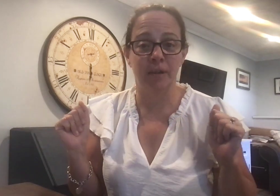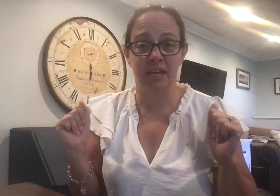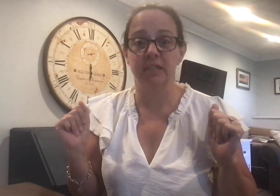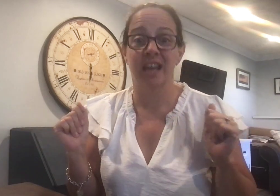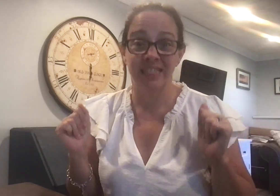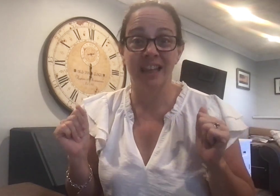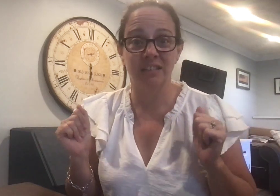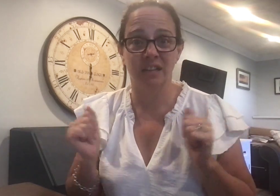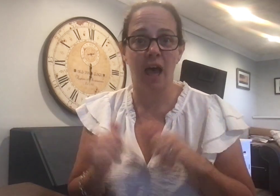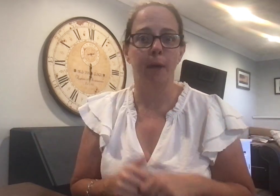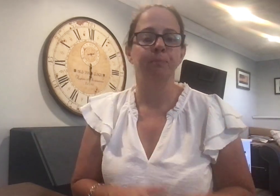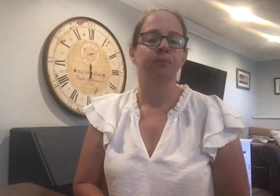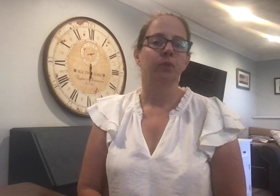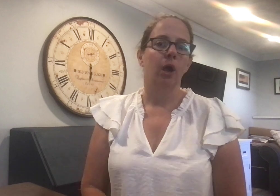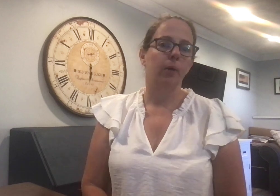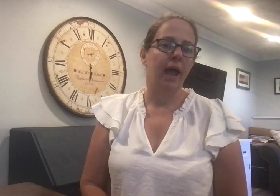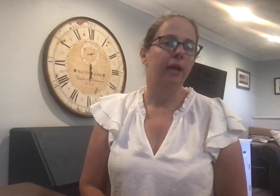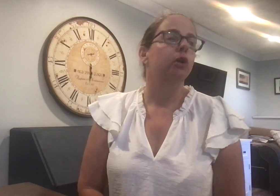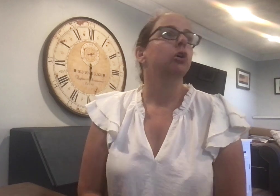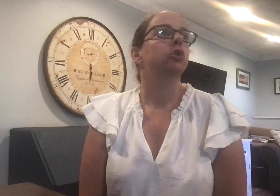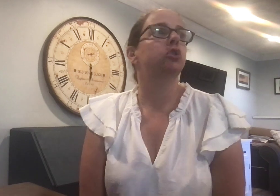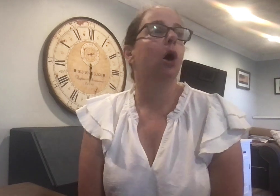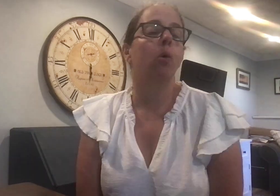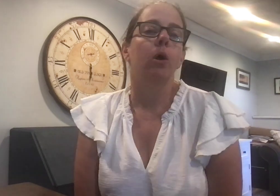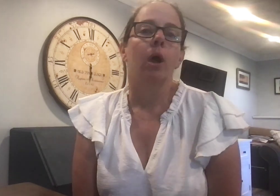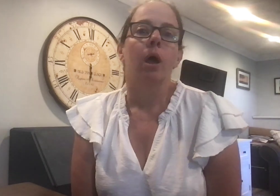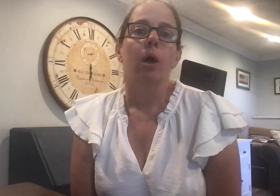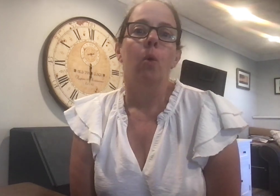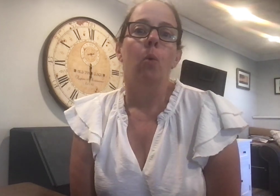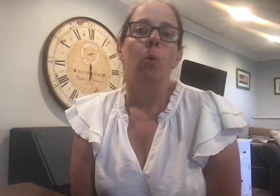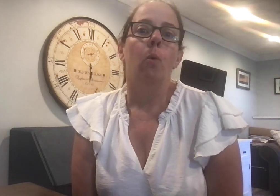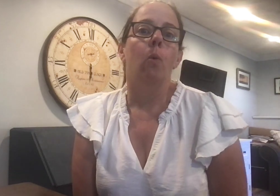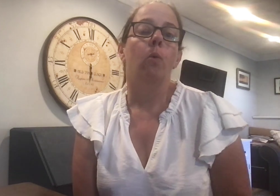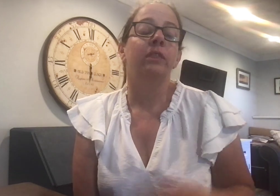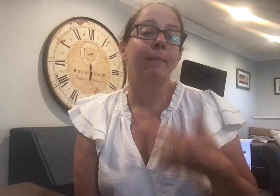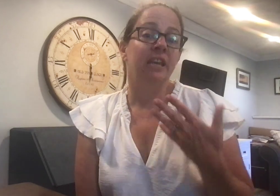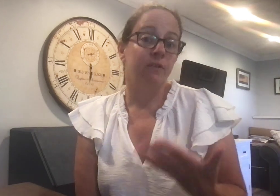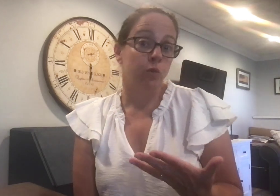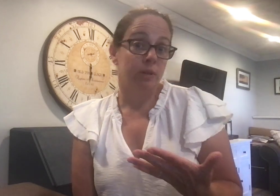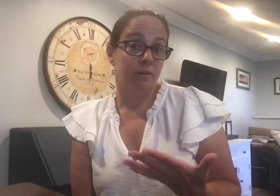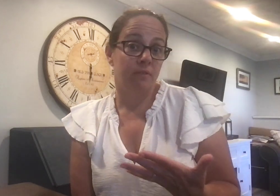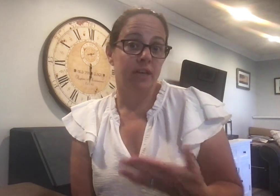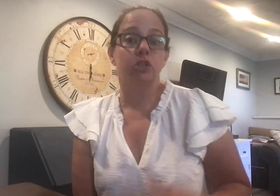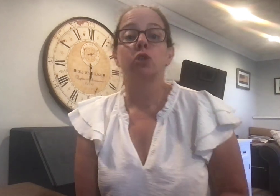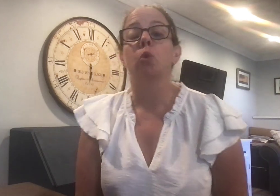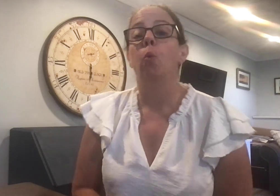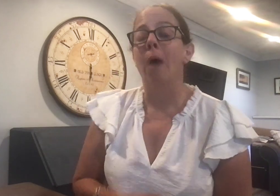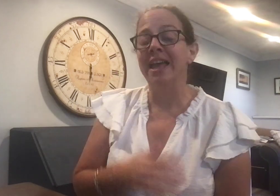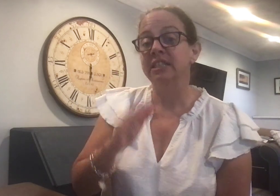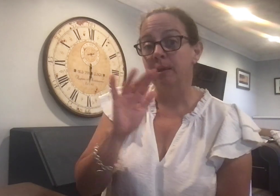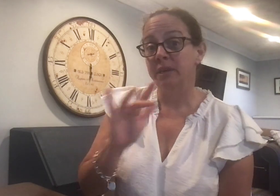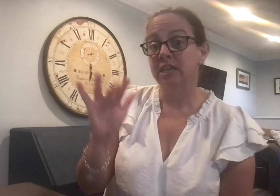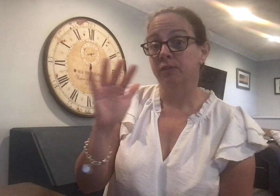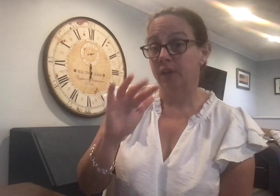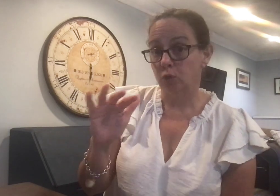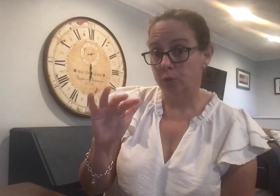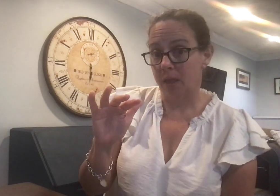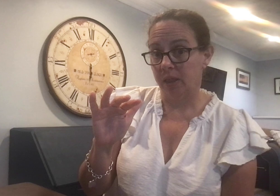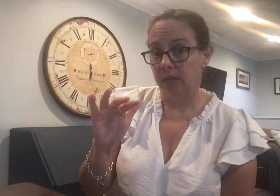minutes. That's a lot. Okay, so let me give you some advice. So when somebody is fingerspelling